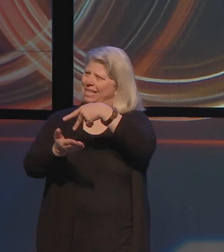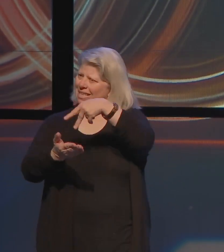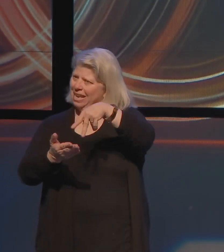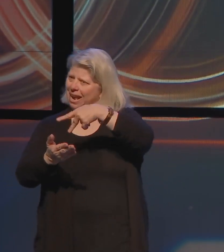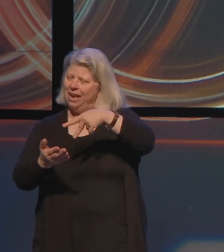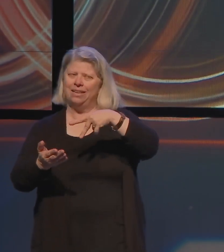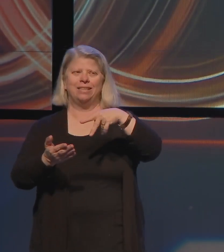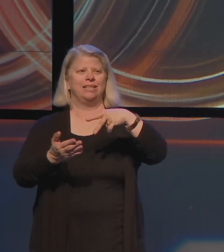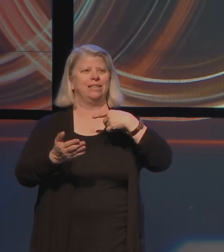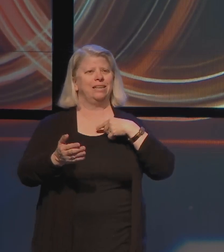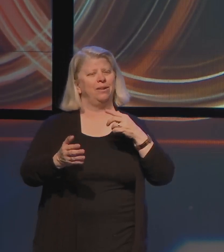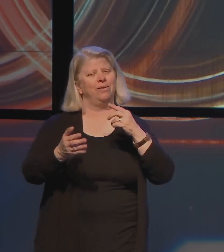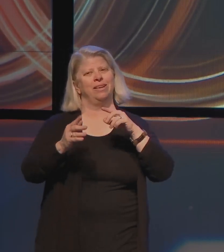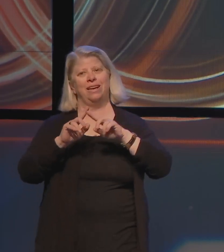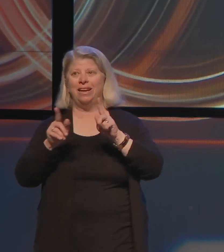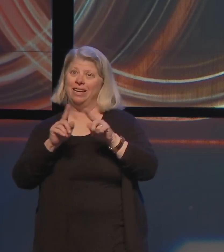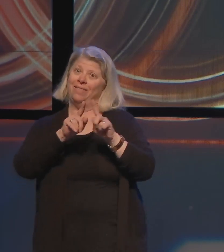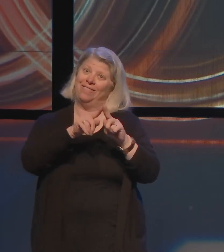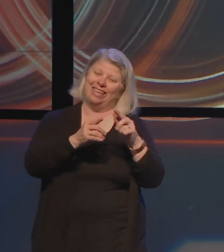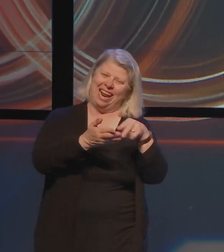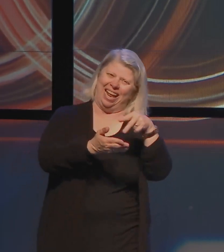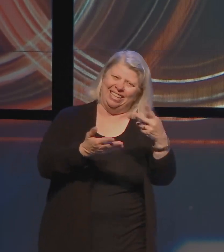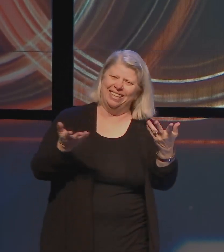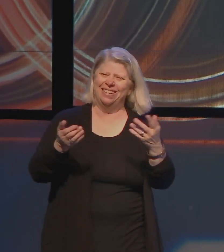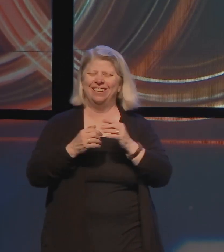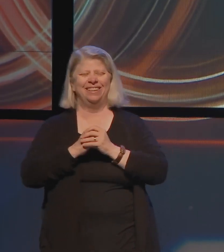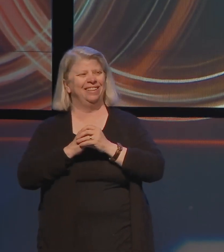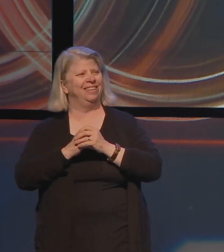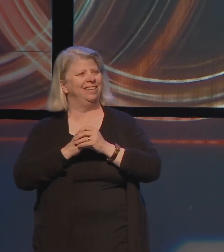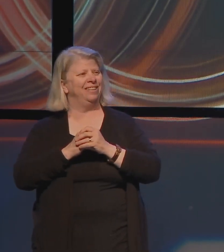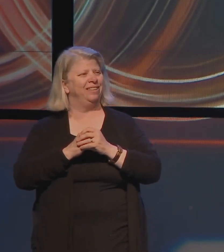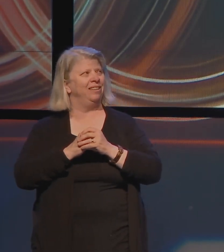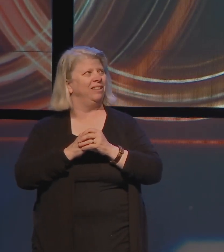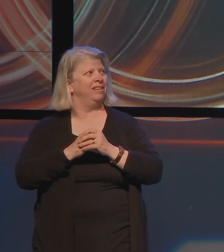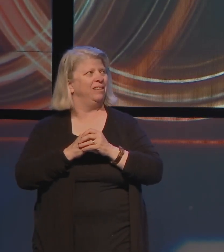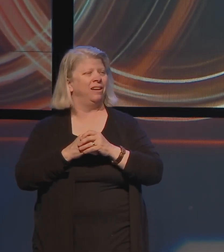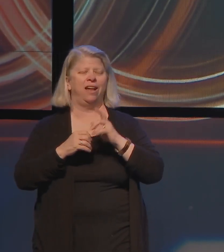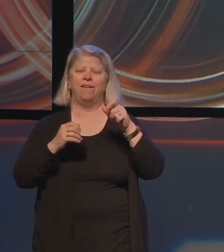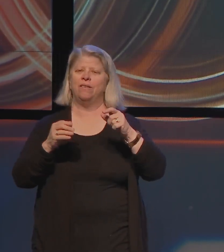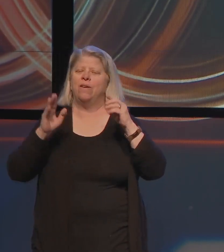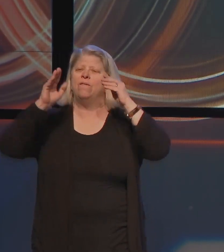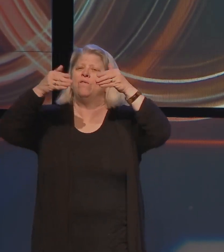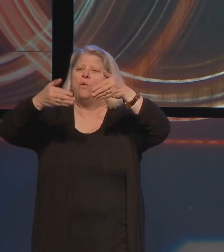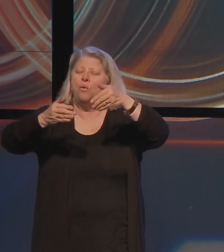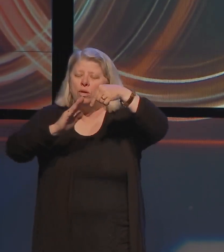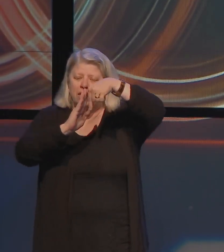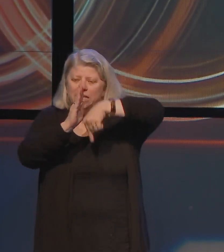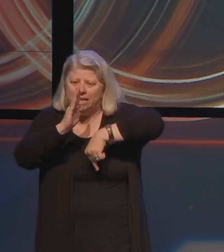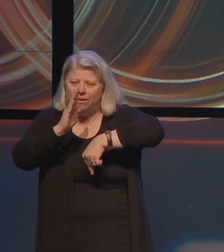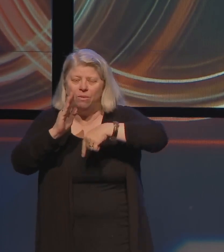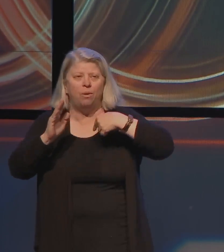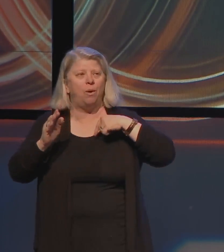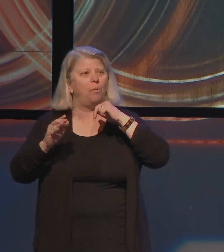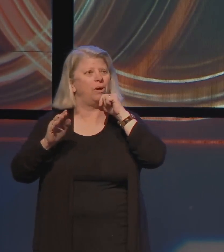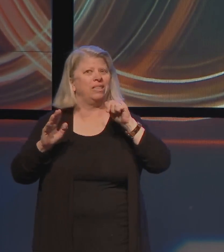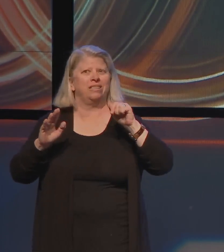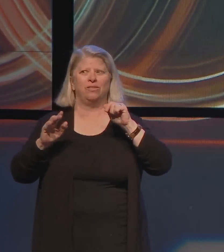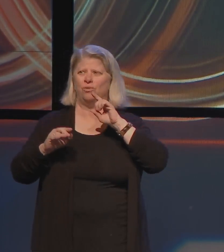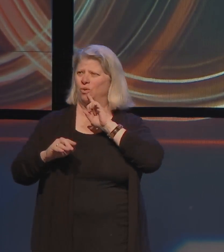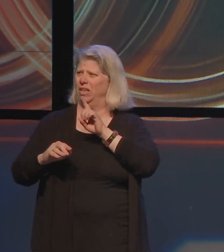always joke, it's violent dance is what it is. And but I'd have to focus deeply on that because I wasn't a